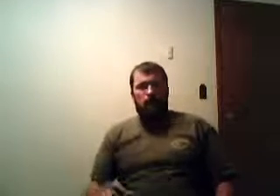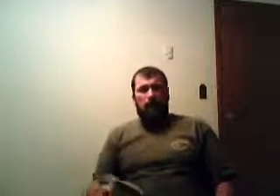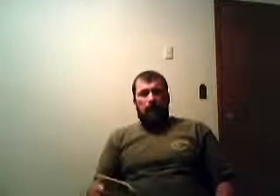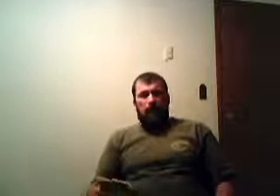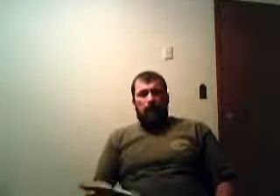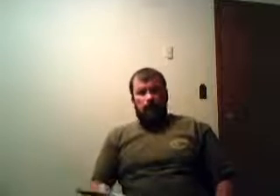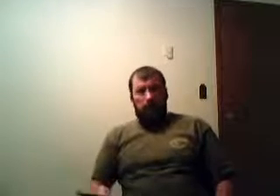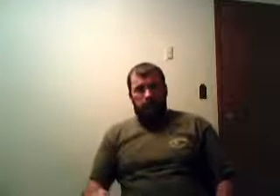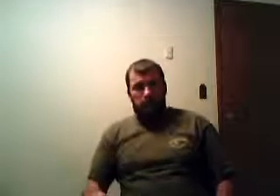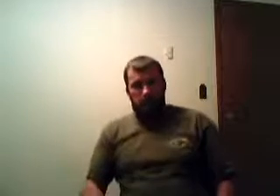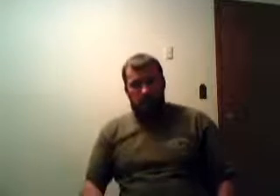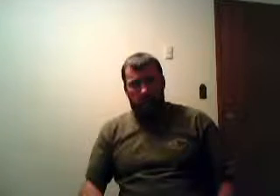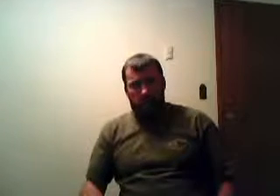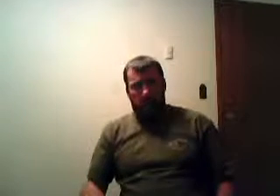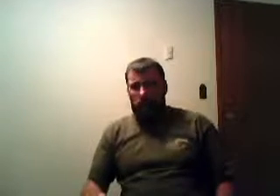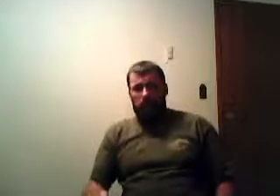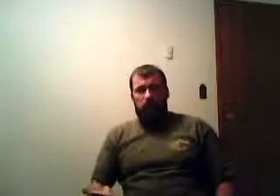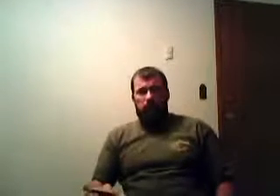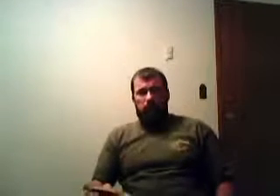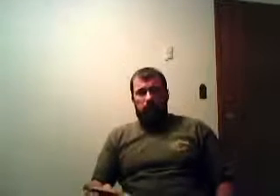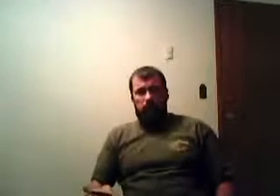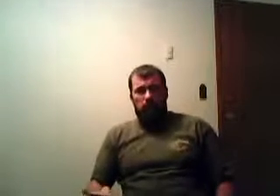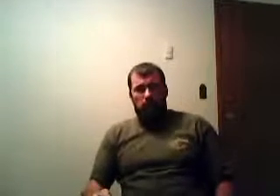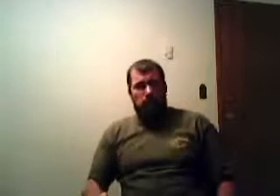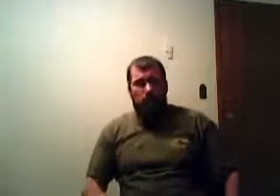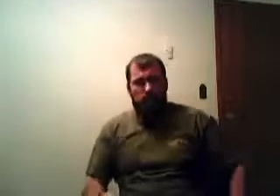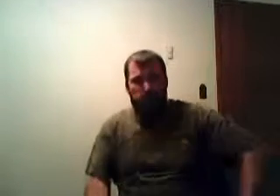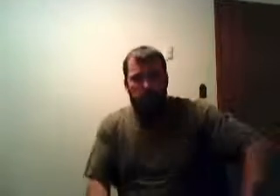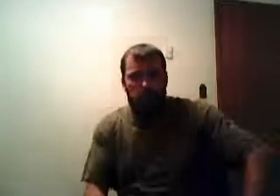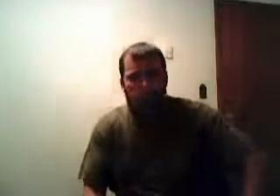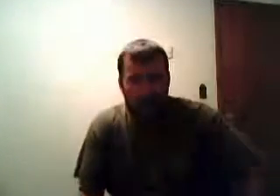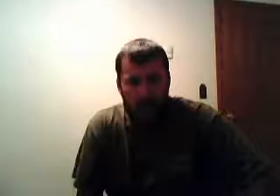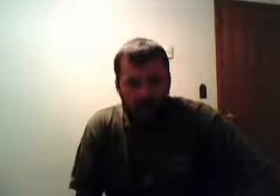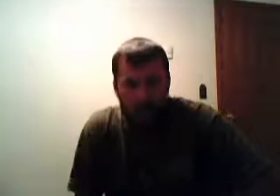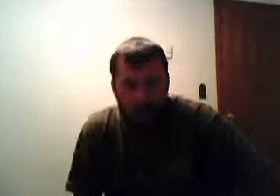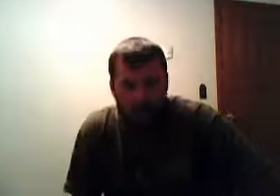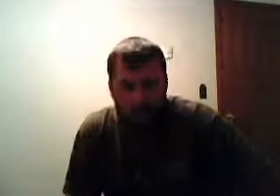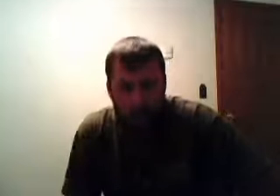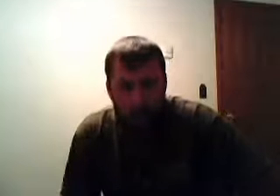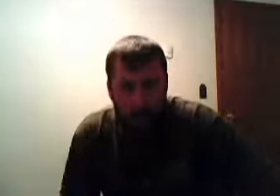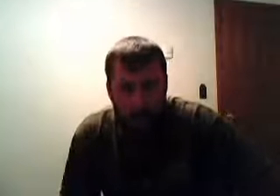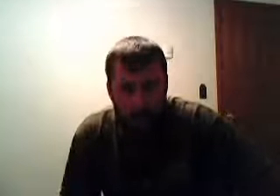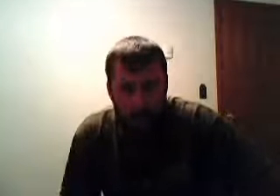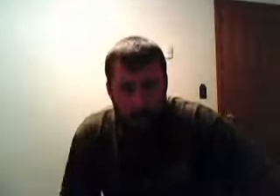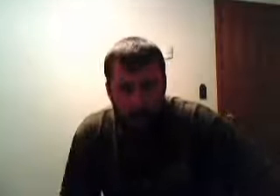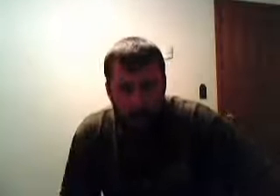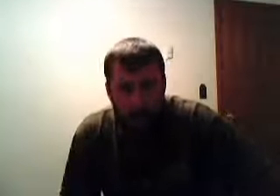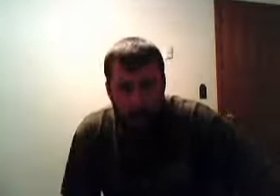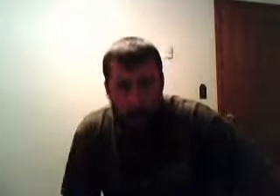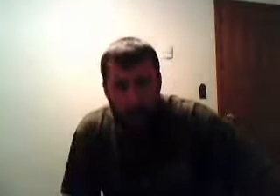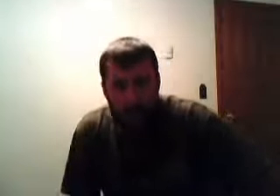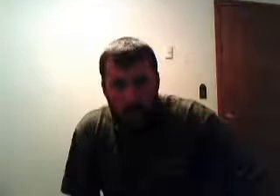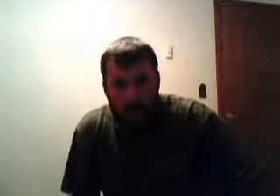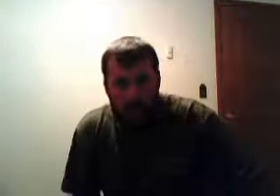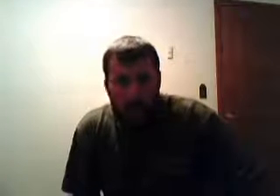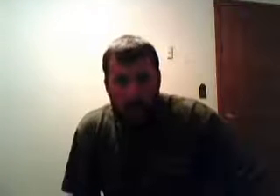for what he believed in. Not afraid. Because he knew he was standing on the greatest soil on the earth. And he knew that he